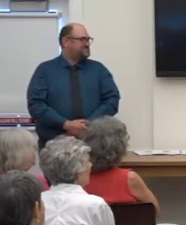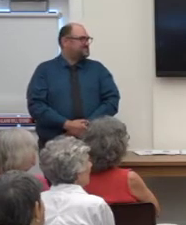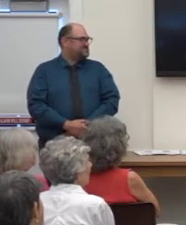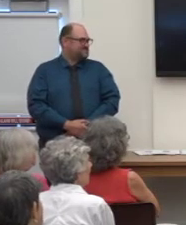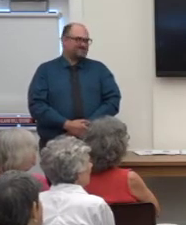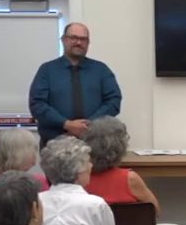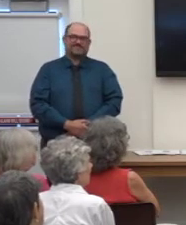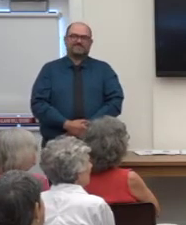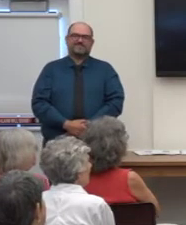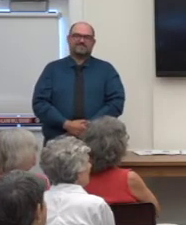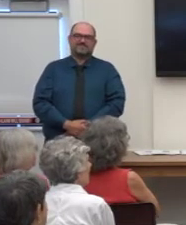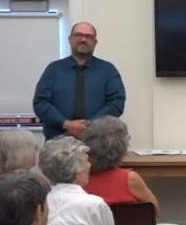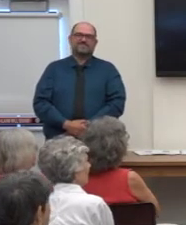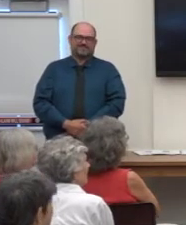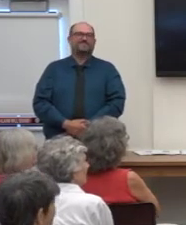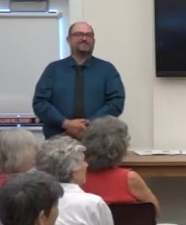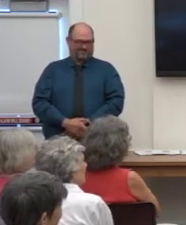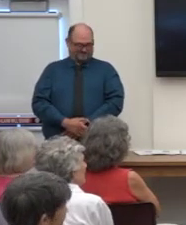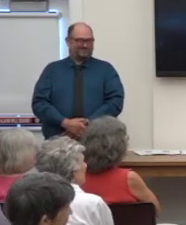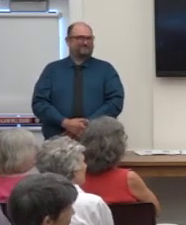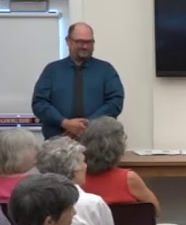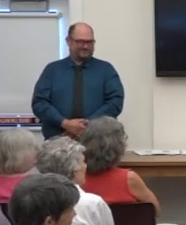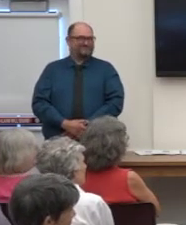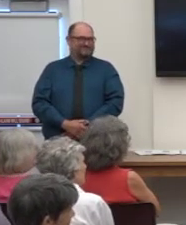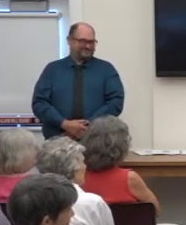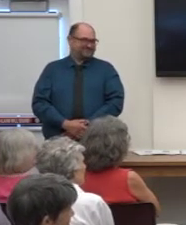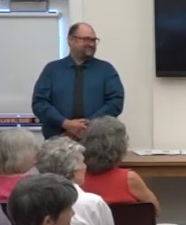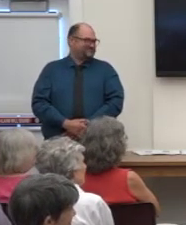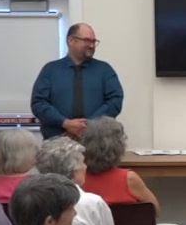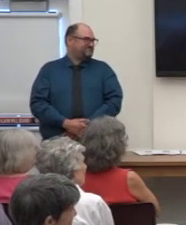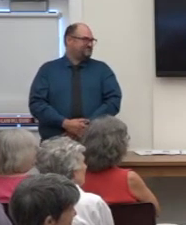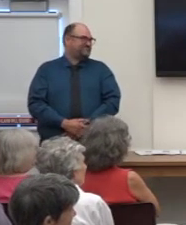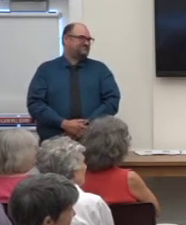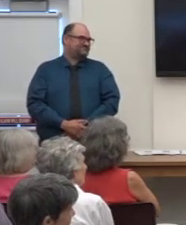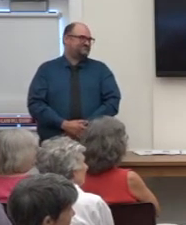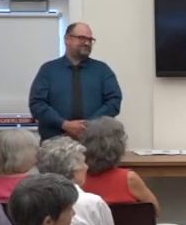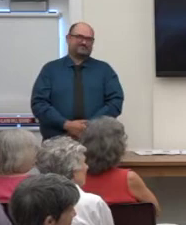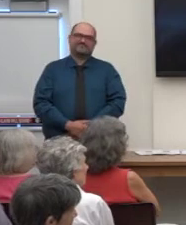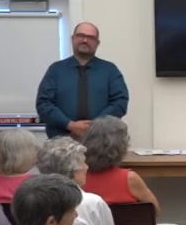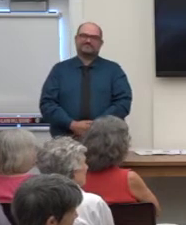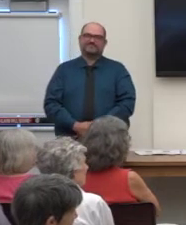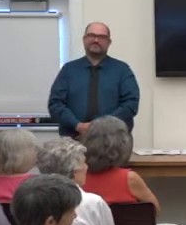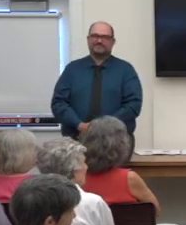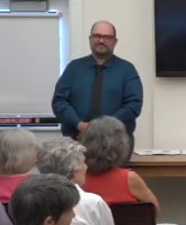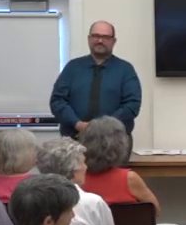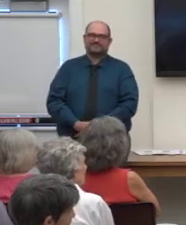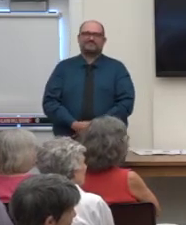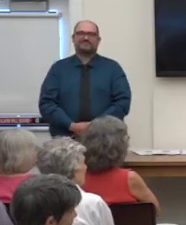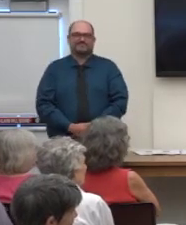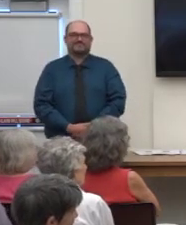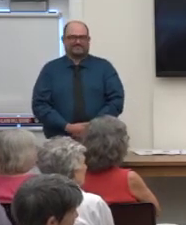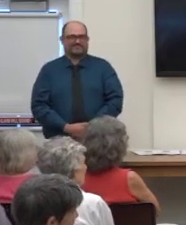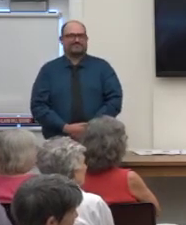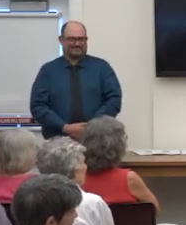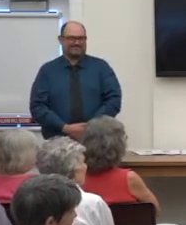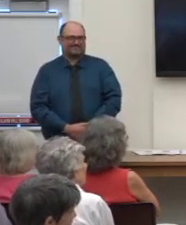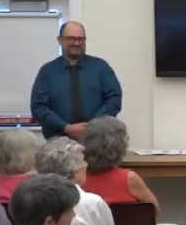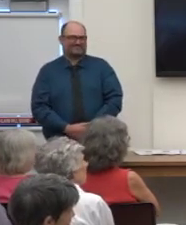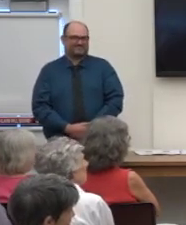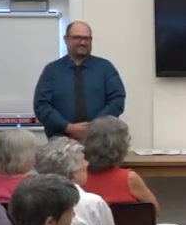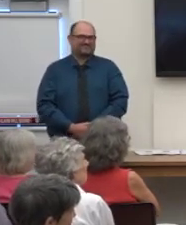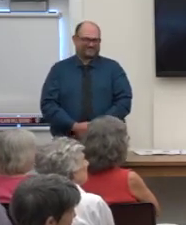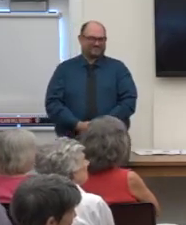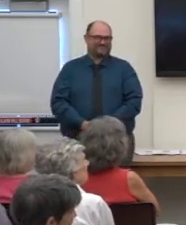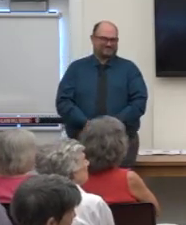The fishermen, yeah. The fishmonger, absolutely.